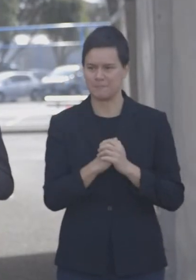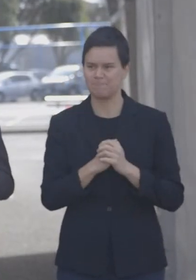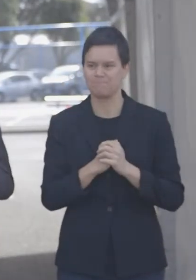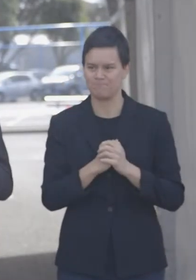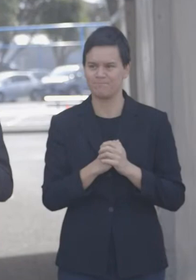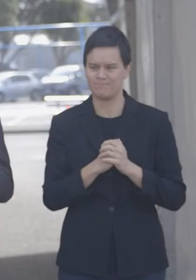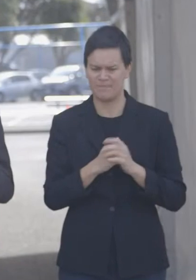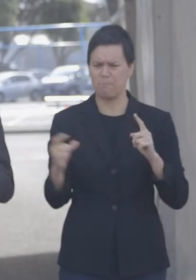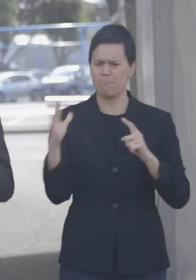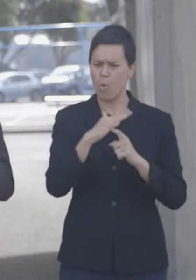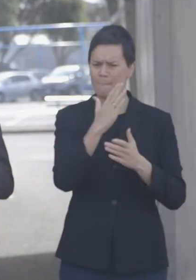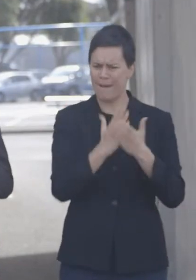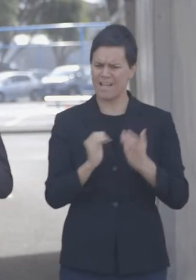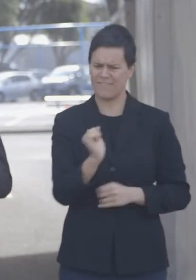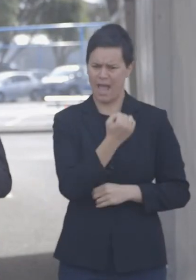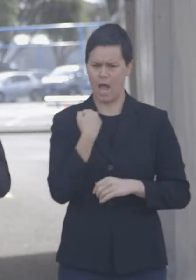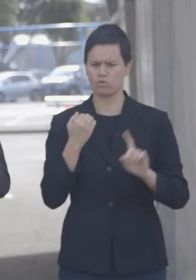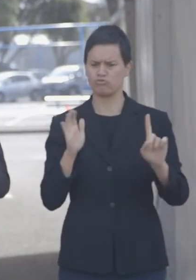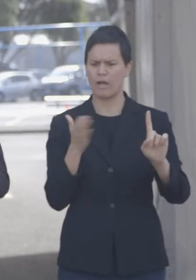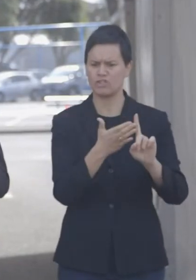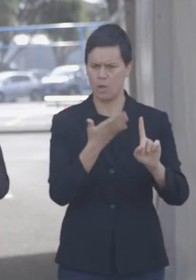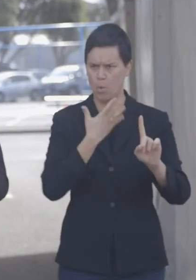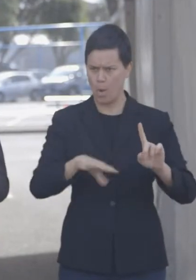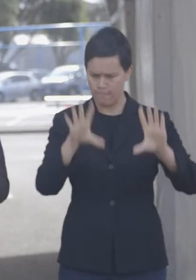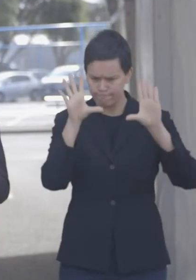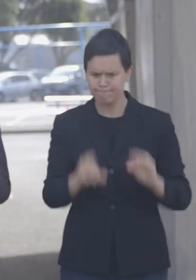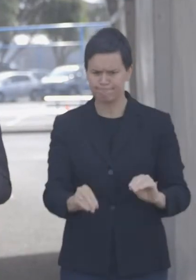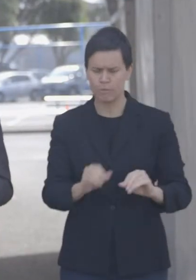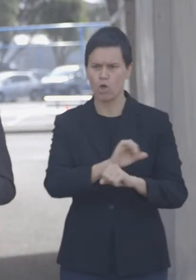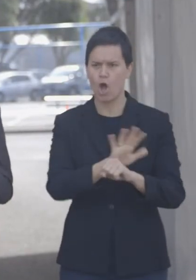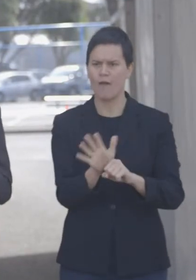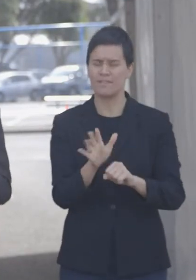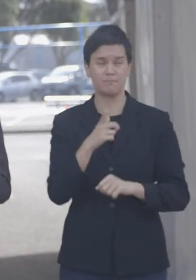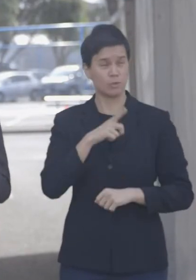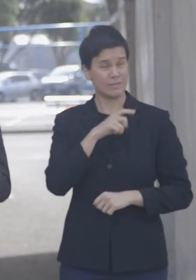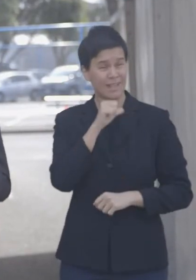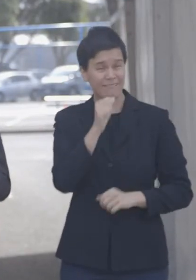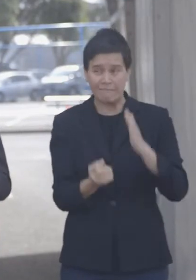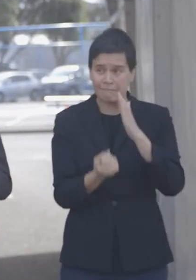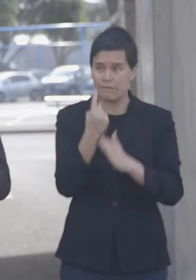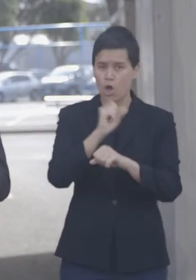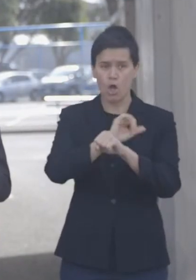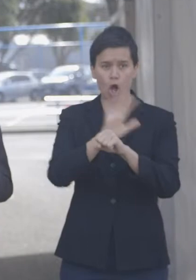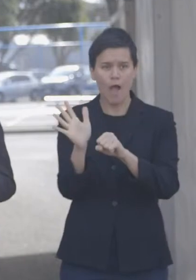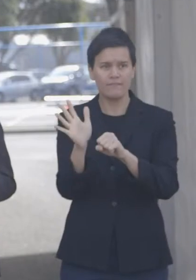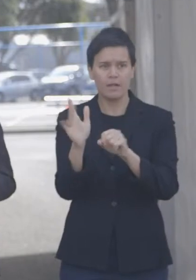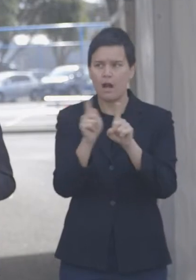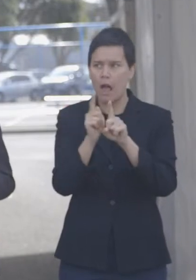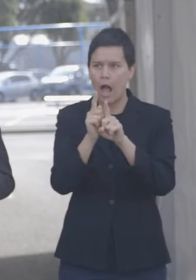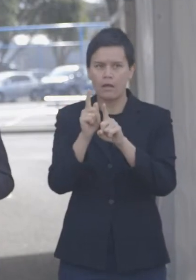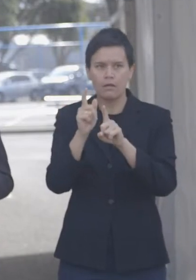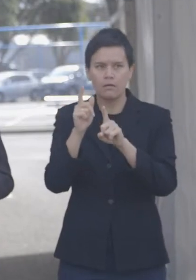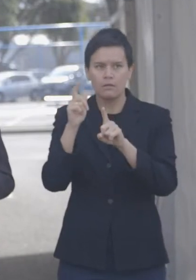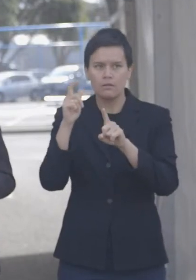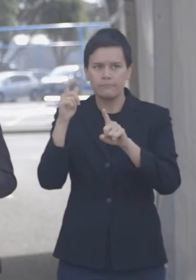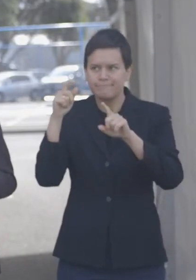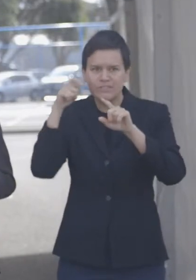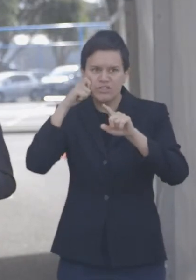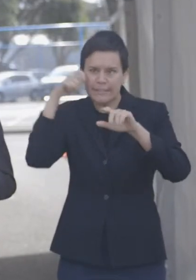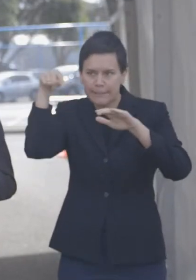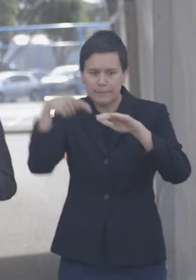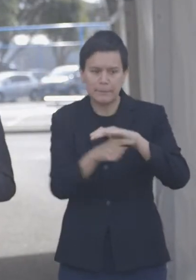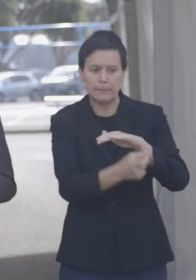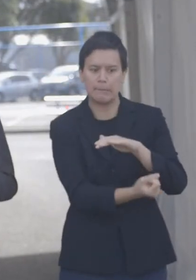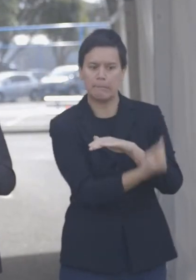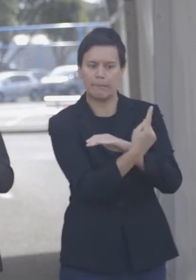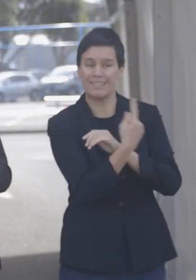want to know if there is a case of COVID-19 that does sneak through the border, that we find it quickly and that we get onto it immediately.